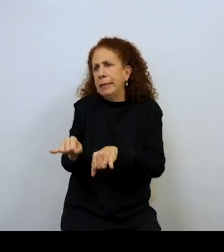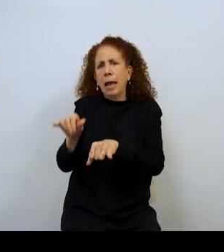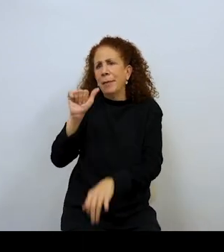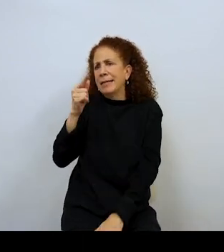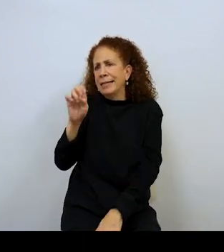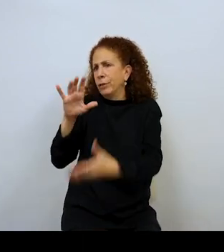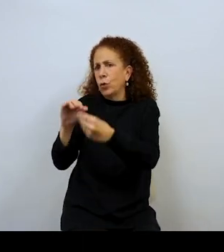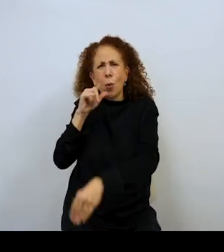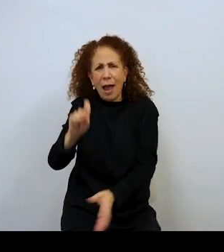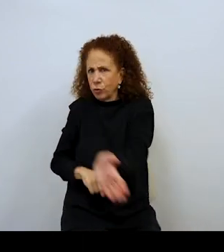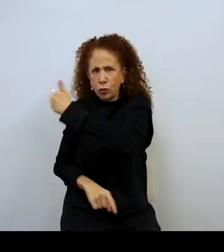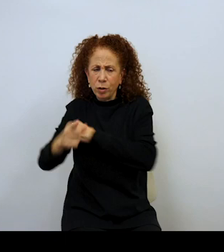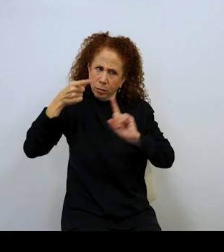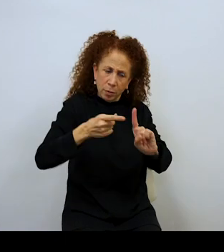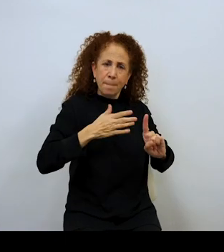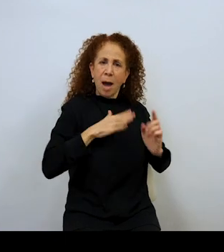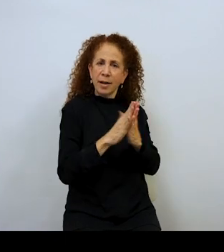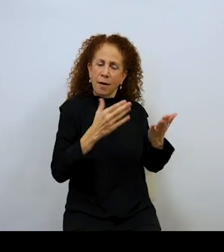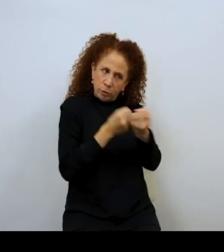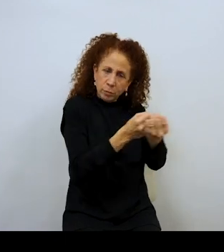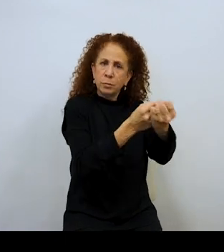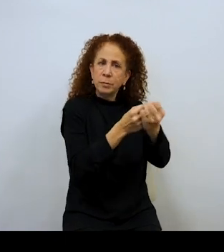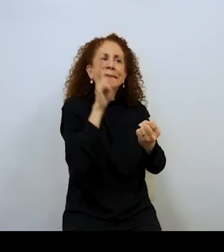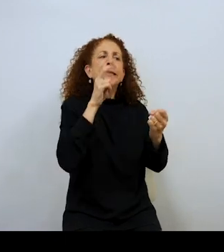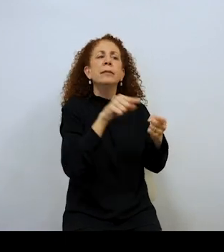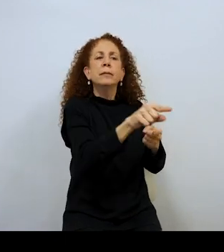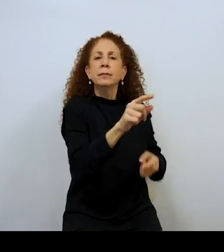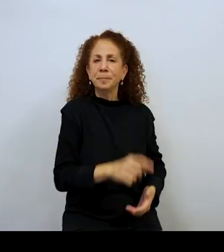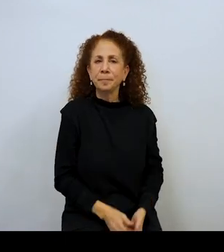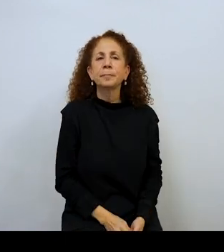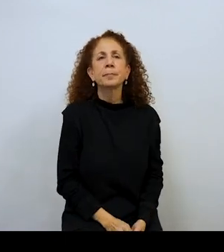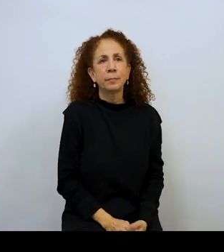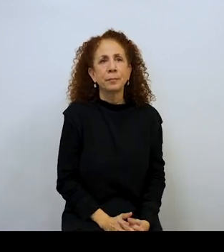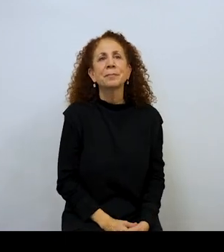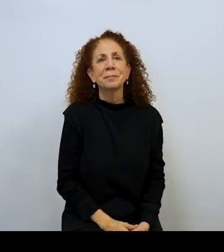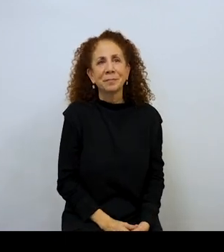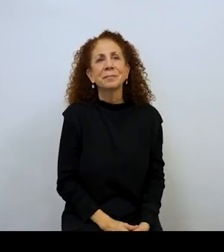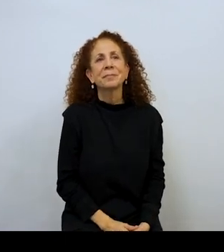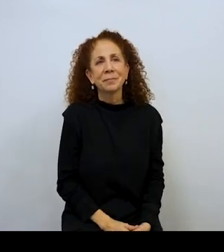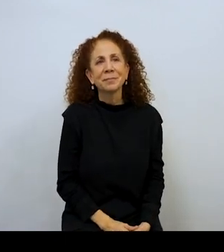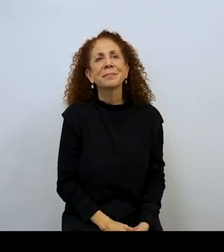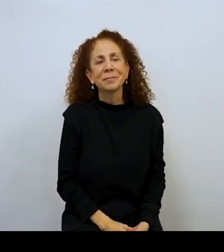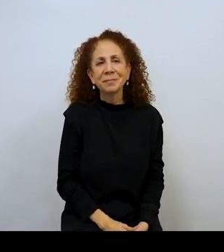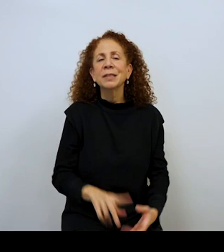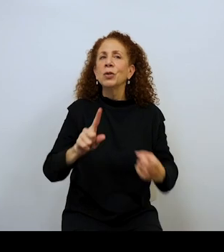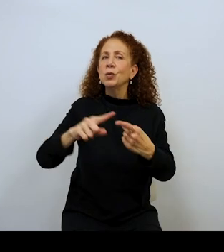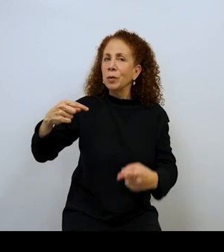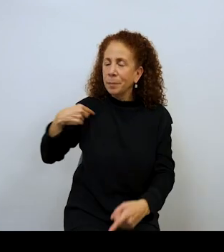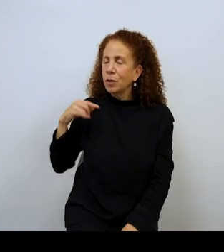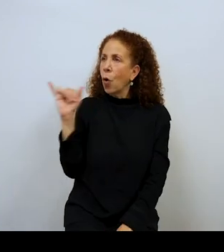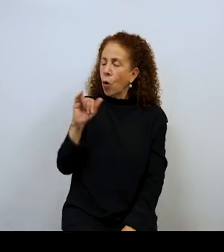Your entire fidelity is to the novel. Yes, of course. Yeah. I mean, obviously it's very different from the process of being a translator, but to me it was